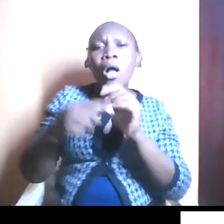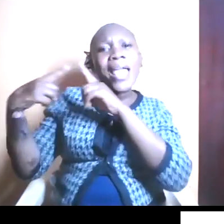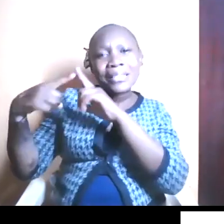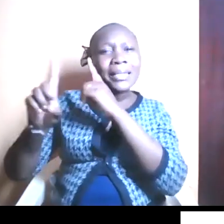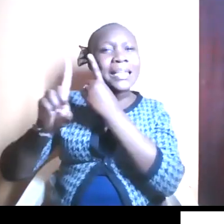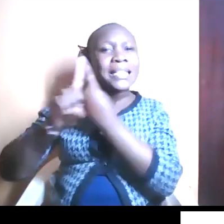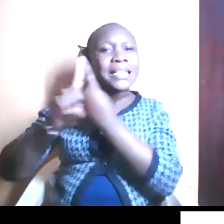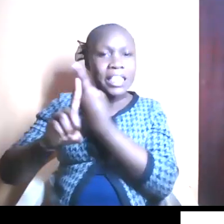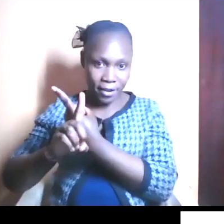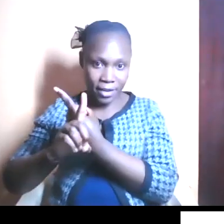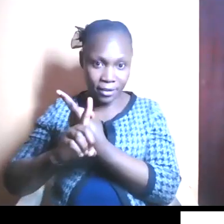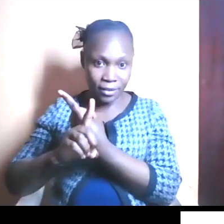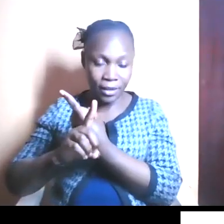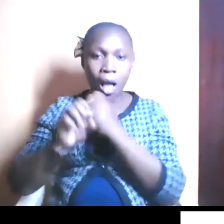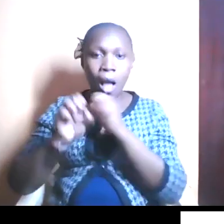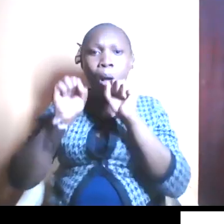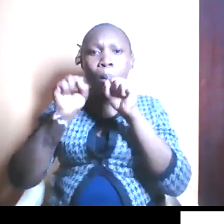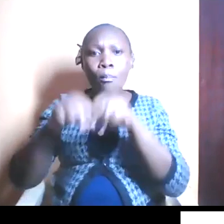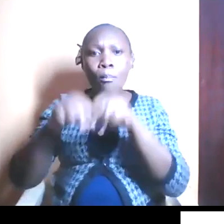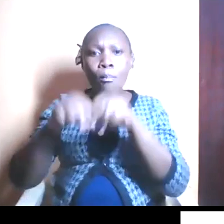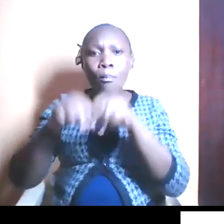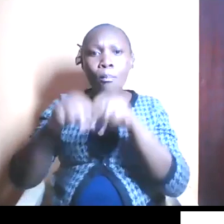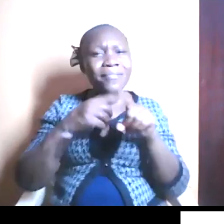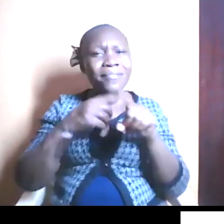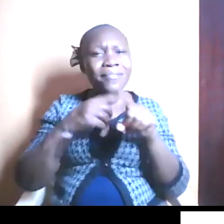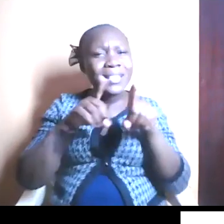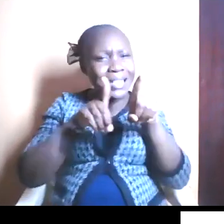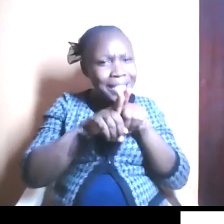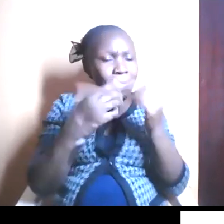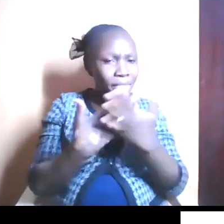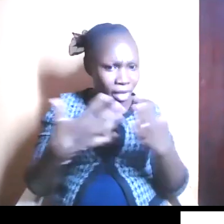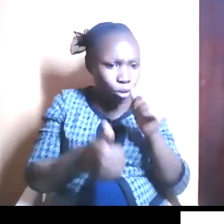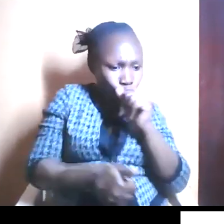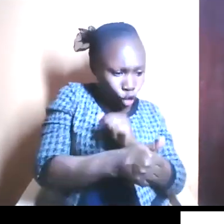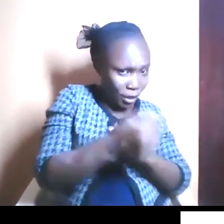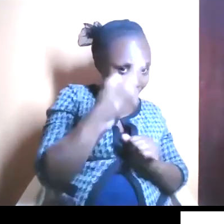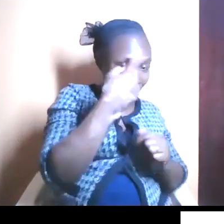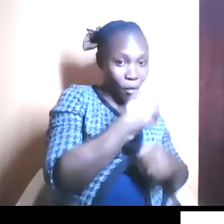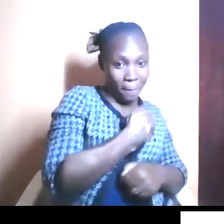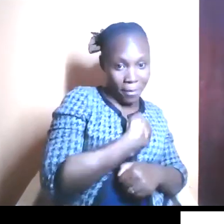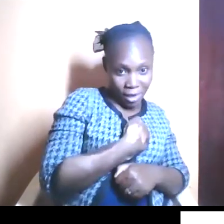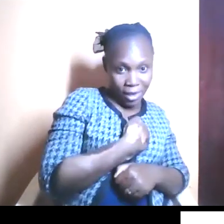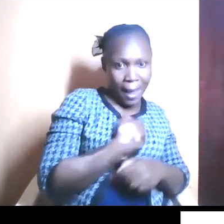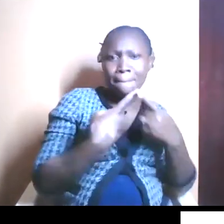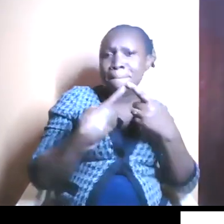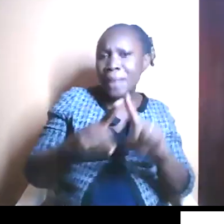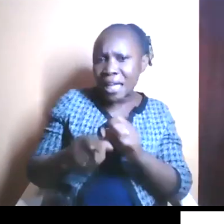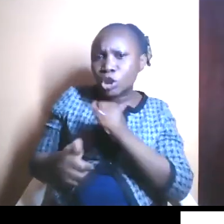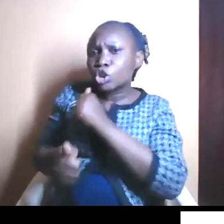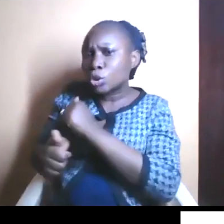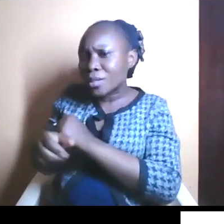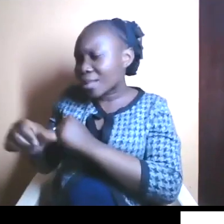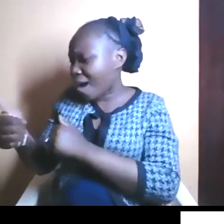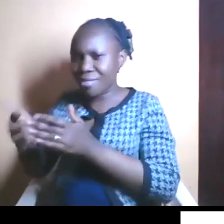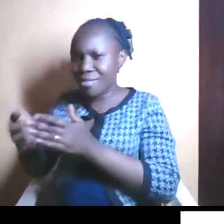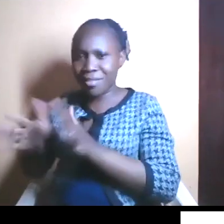people. So you may have the same thing that may be toxic to one person, but may not be toxic to